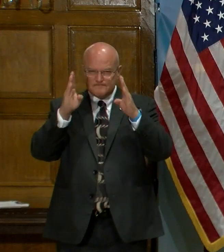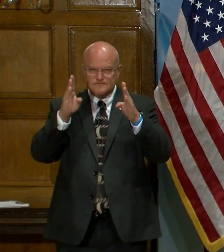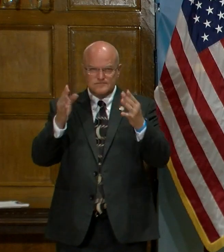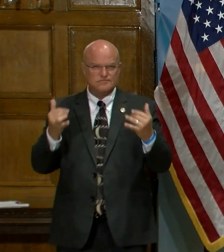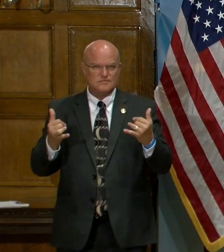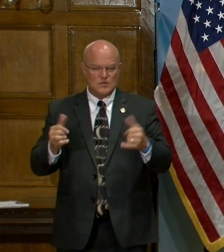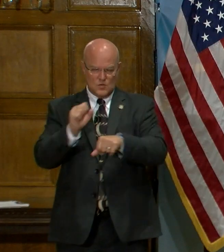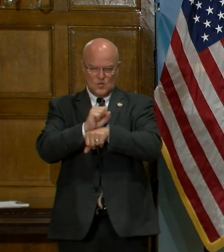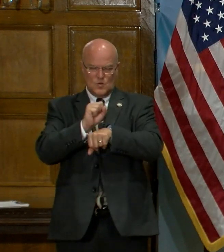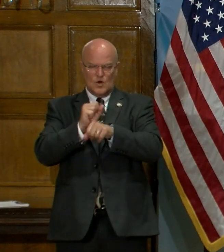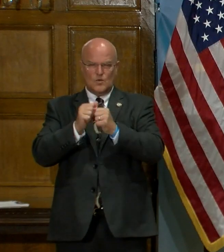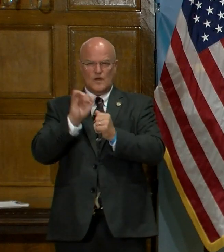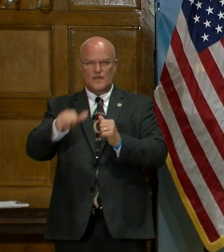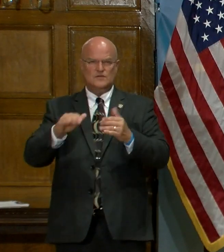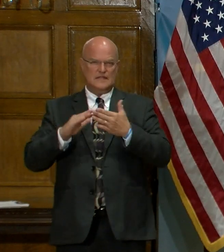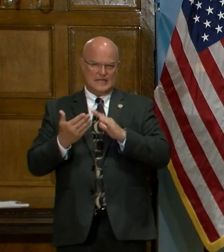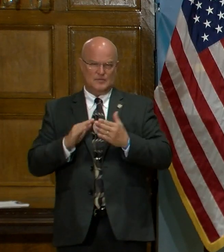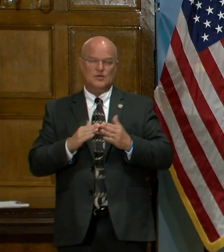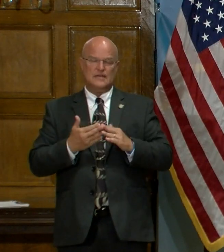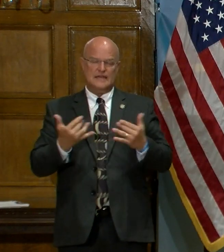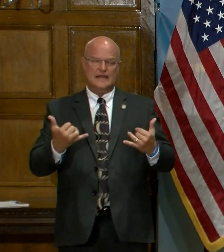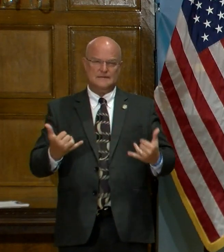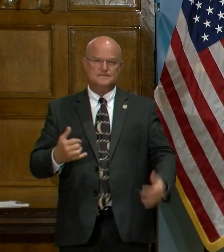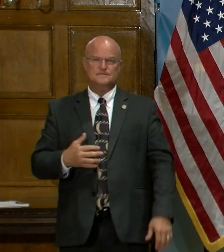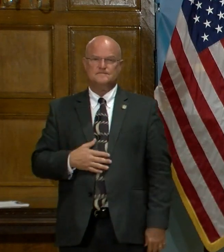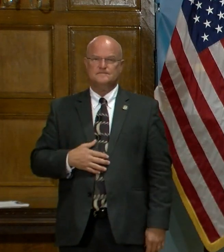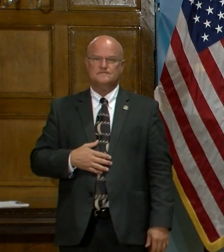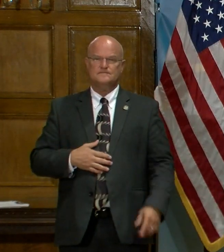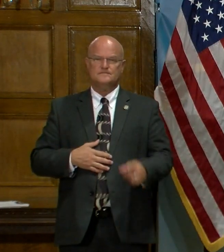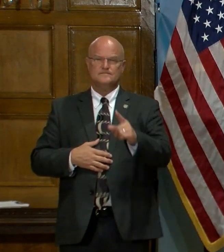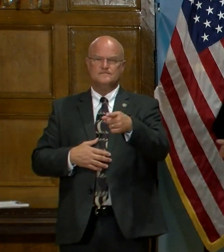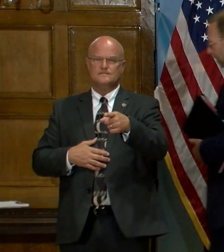to, working with those in the community. Jay.